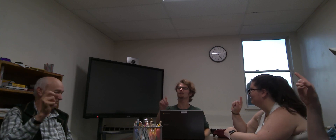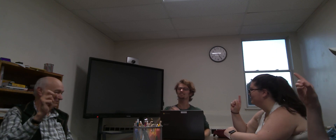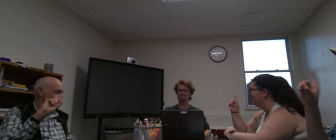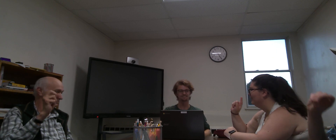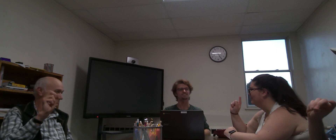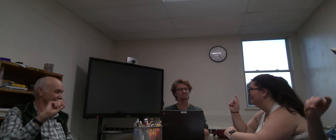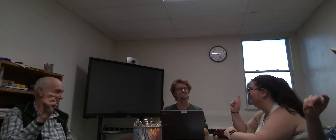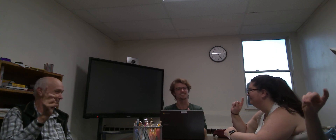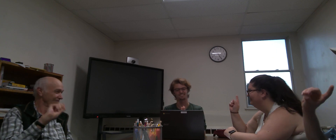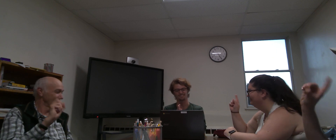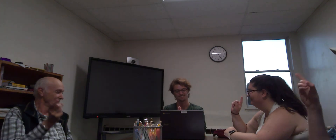is hard. Excellent.